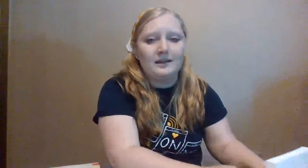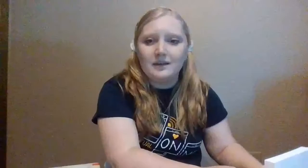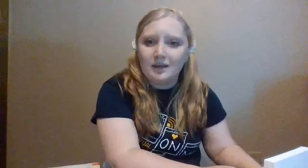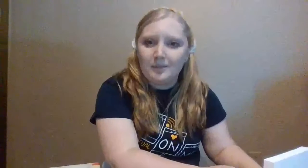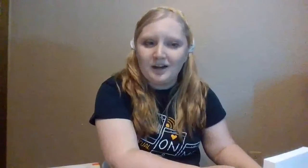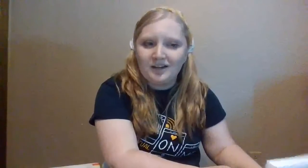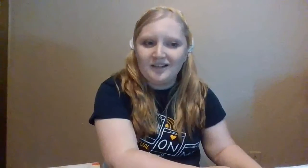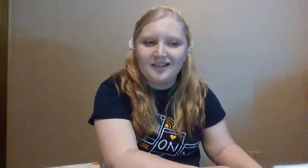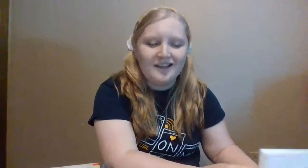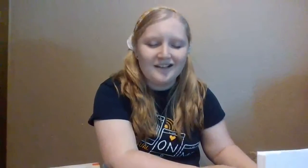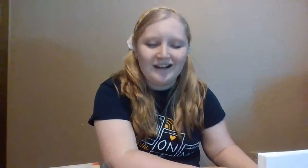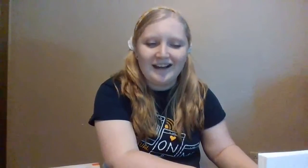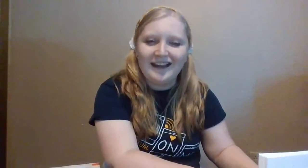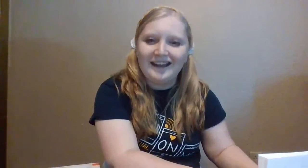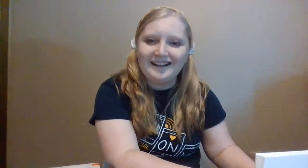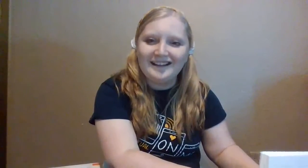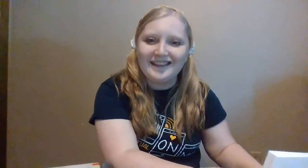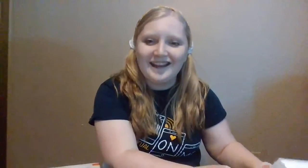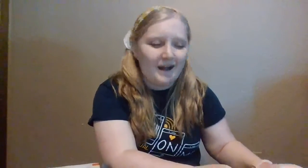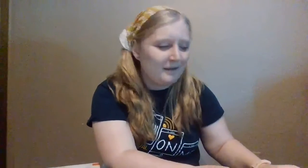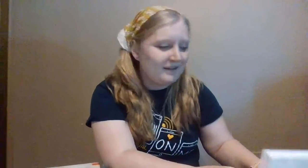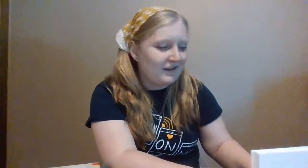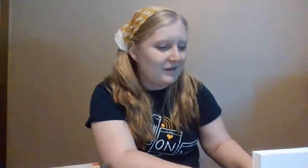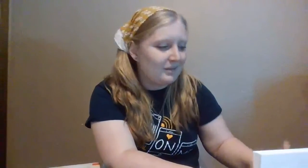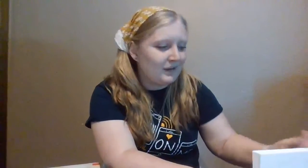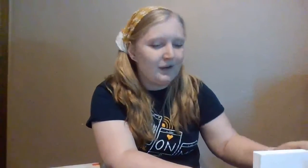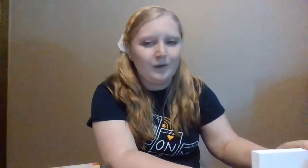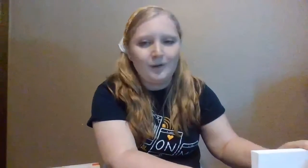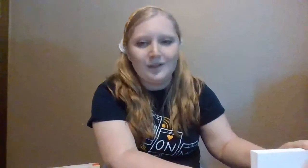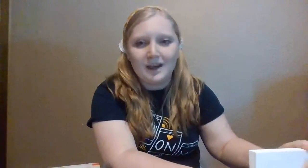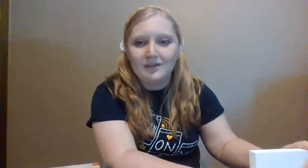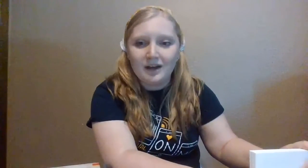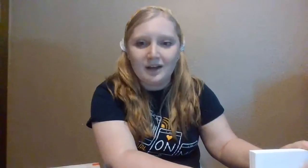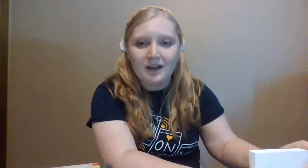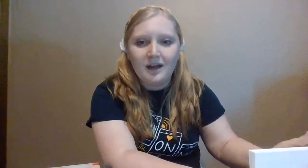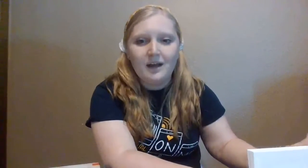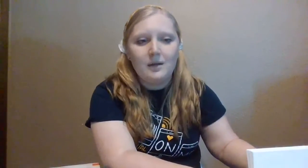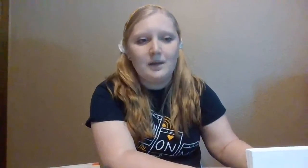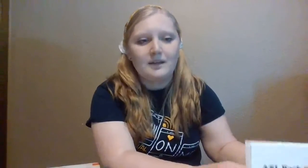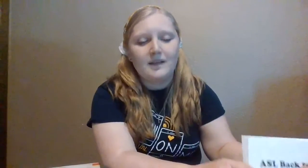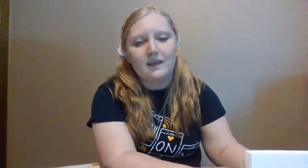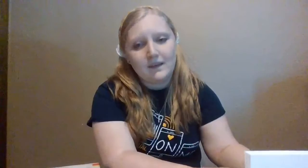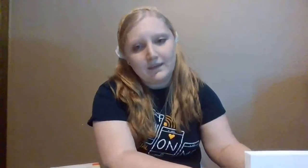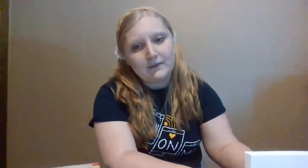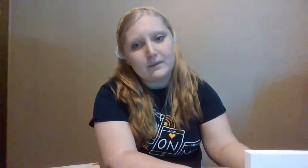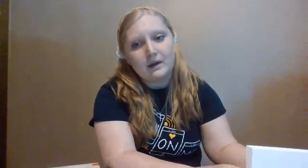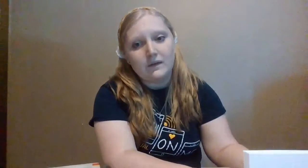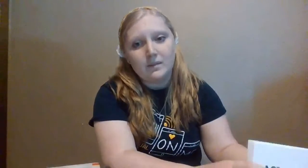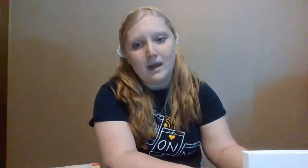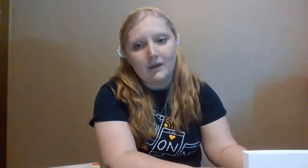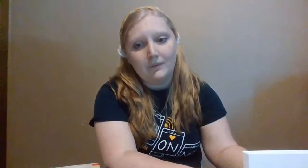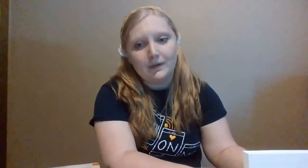and numbers, sorry, in the comment section below that I've done, because I think that those would also be